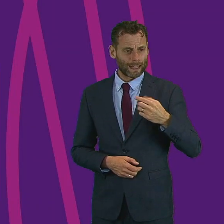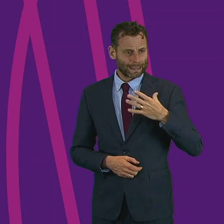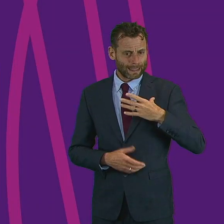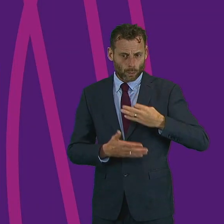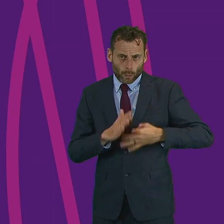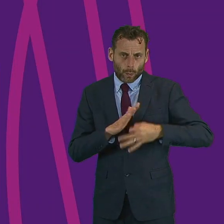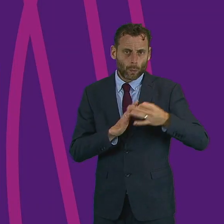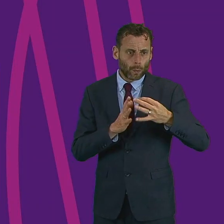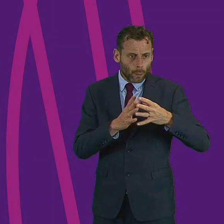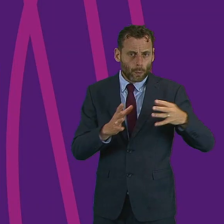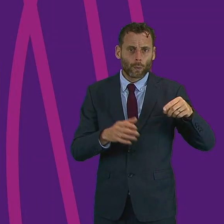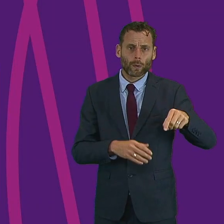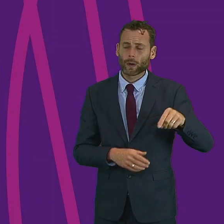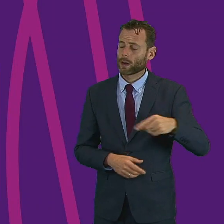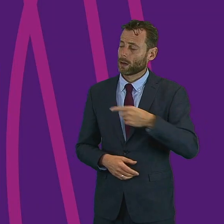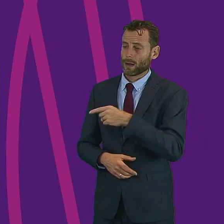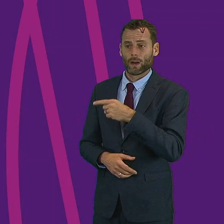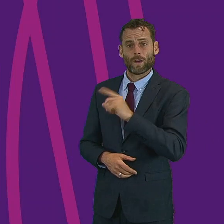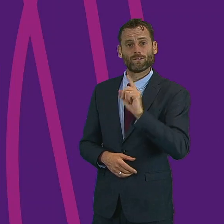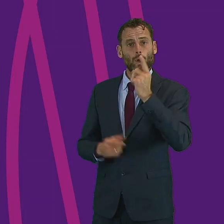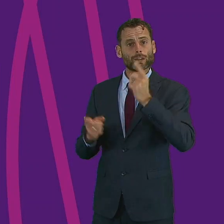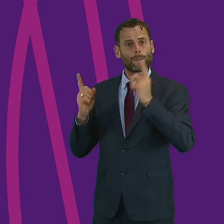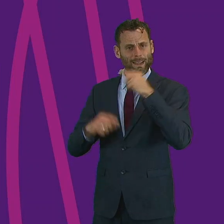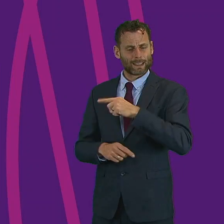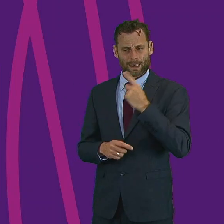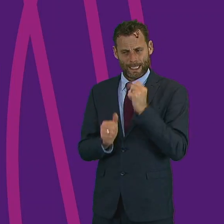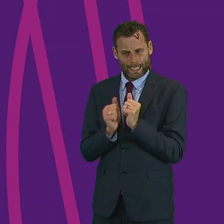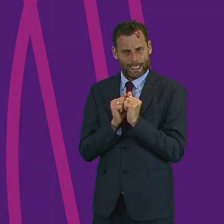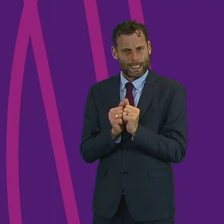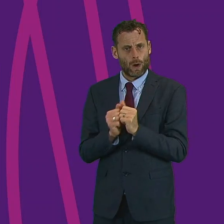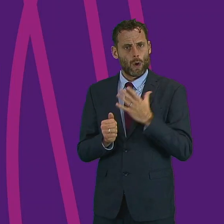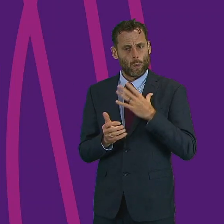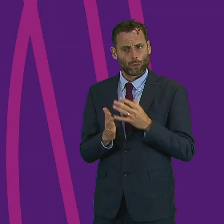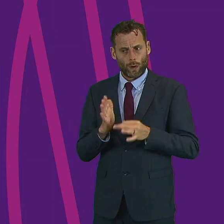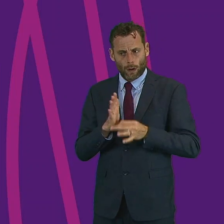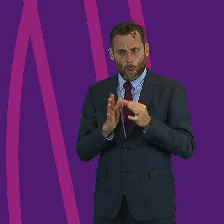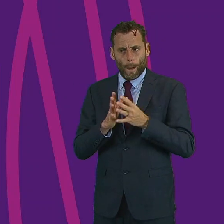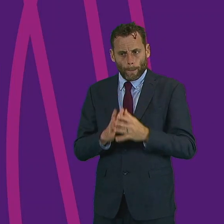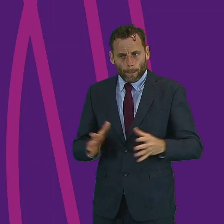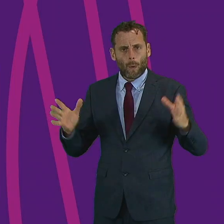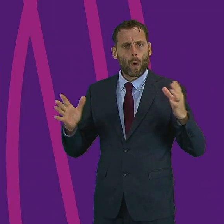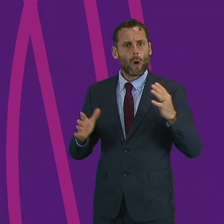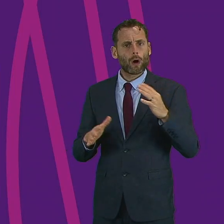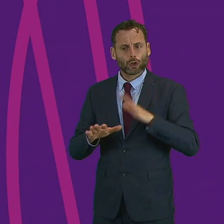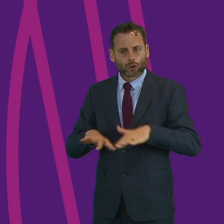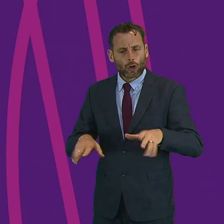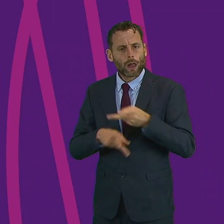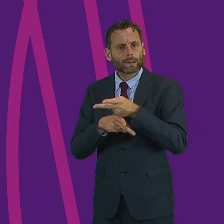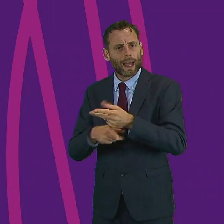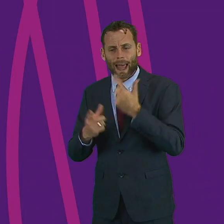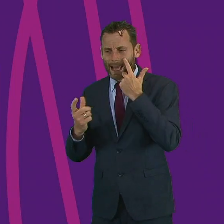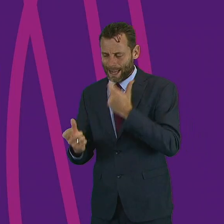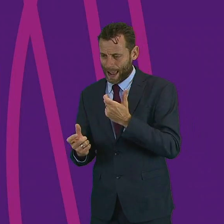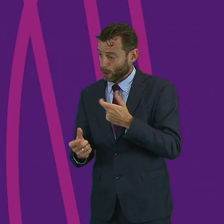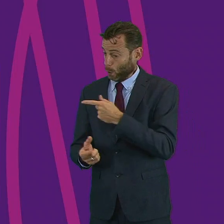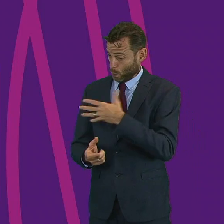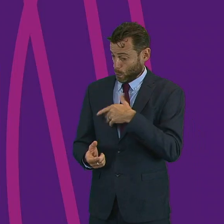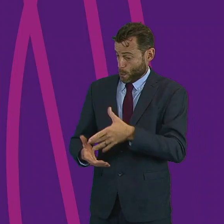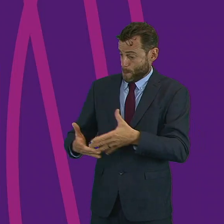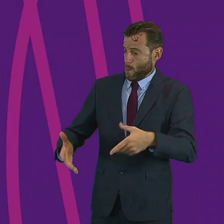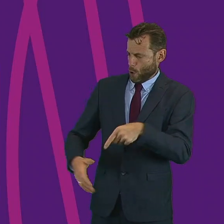doing to take that forward. And we continue, notwithstanding COVID, to give that great priority. And of